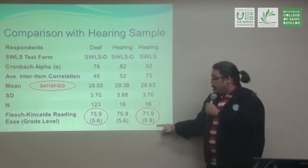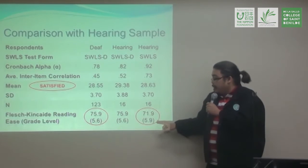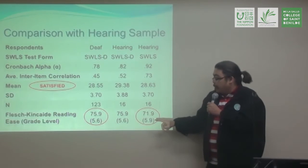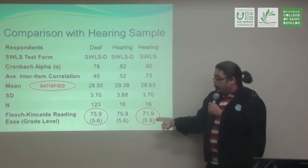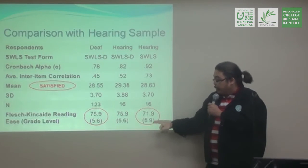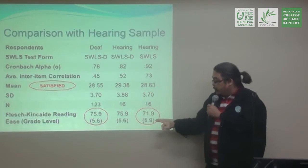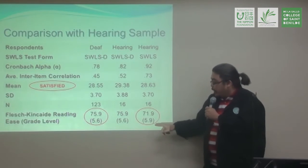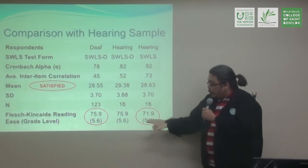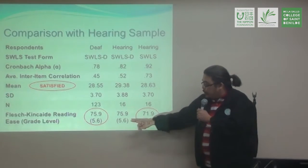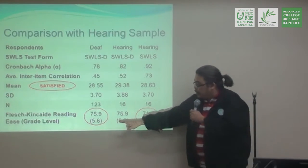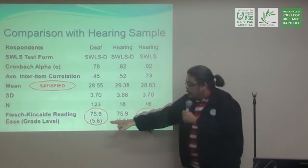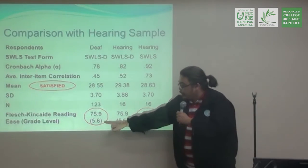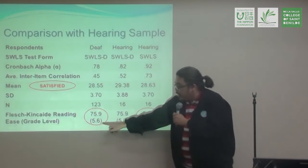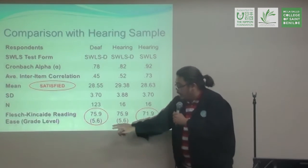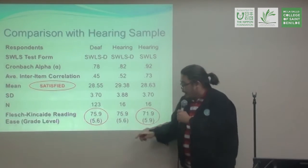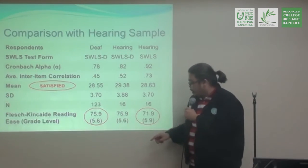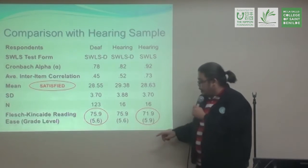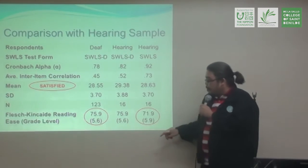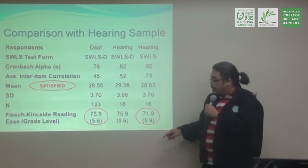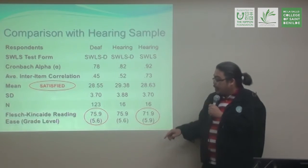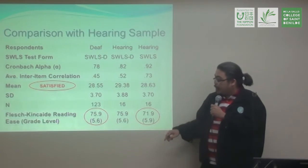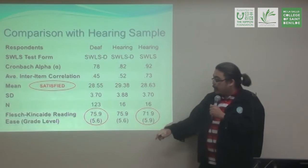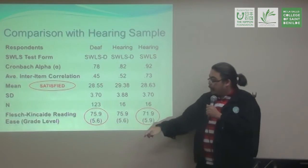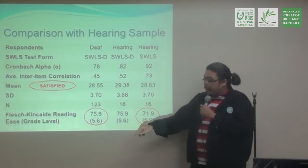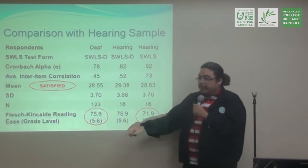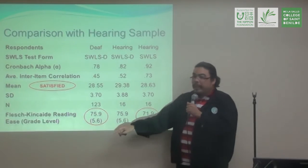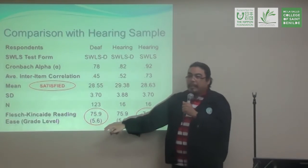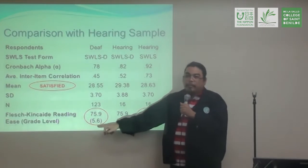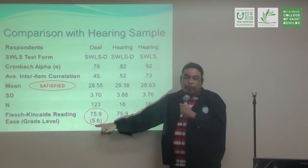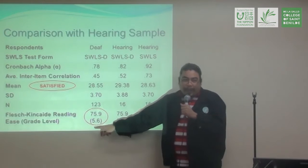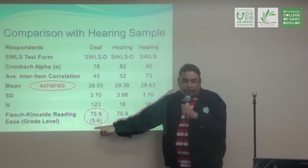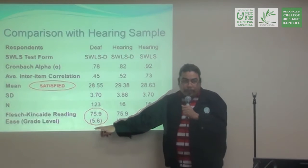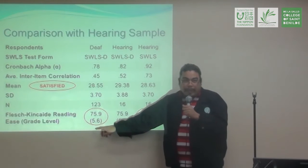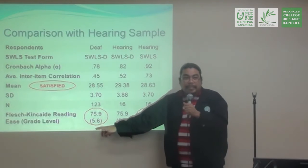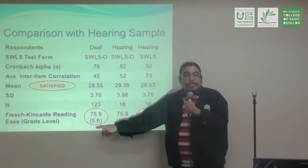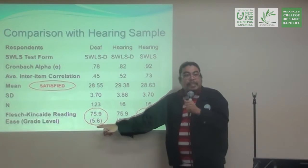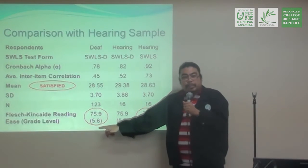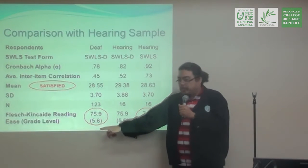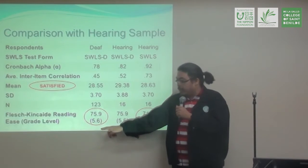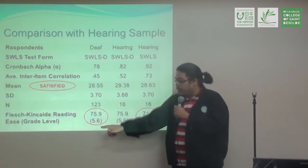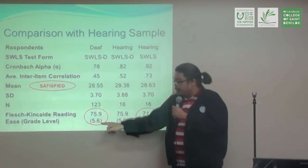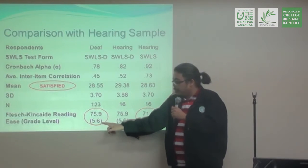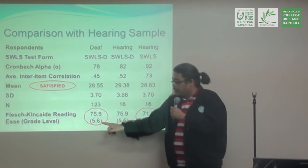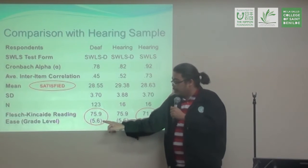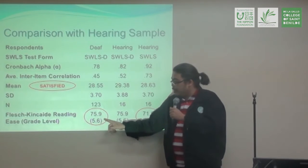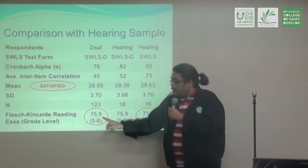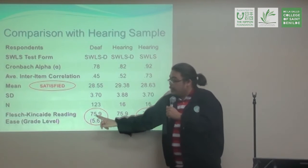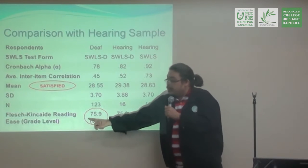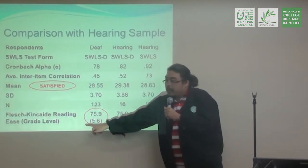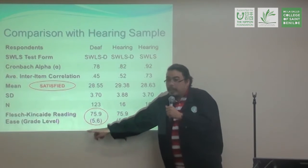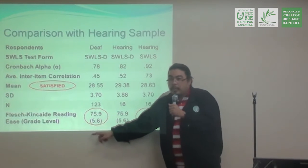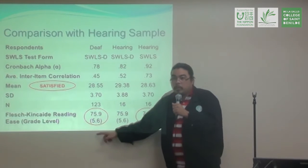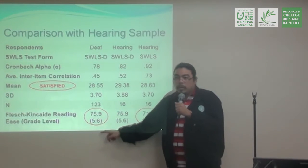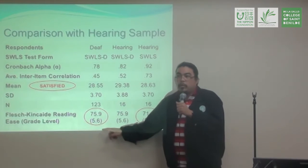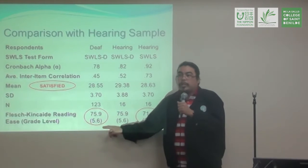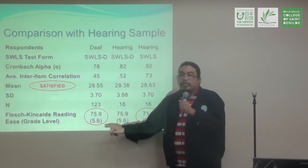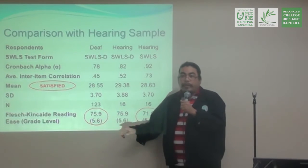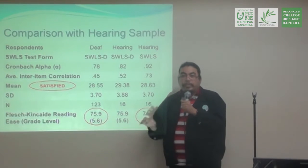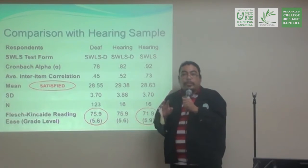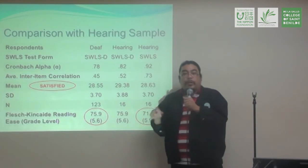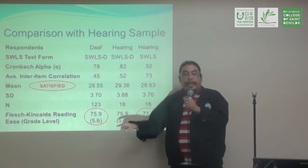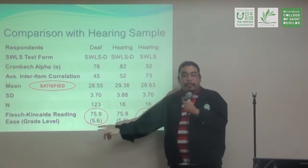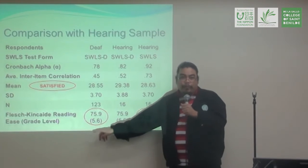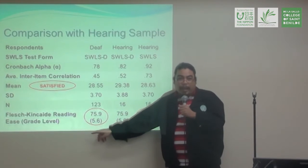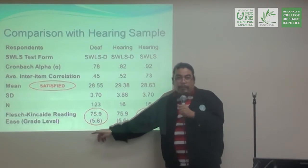Well, basically, what does this tell us? At grade 5 and 6 months, anyone who